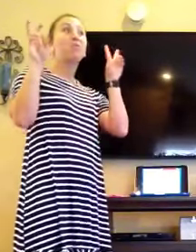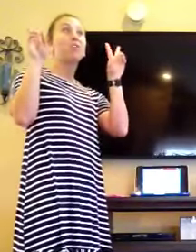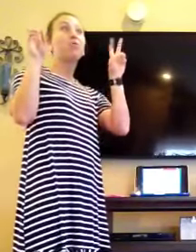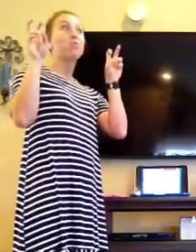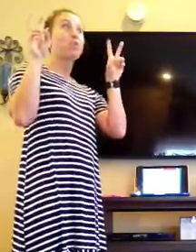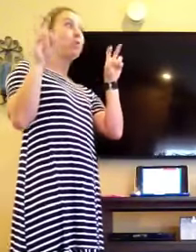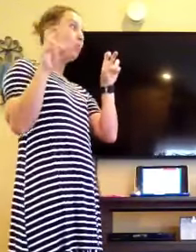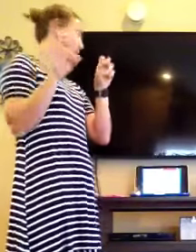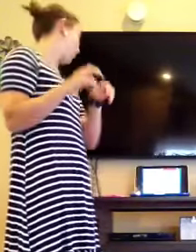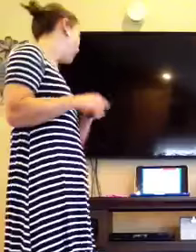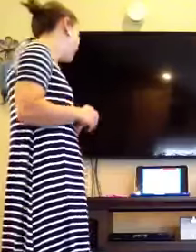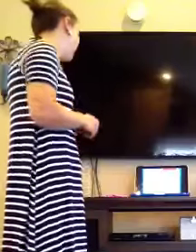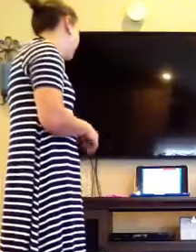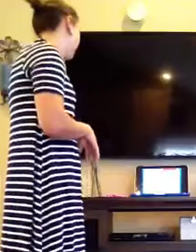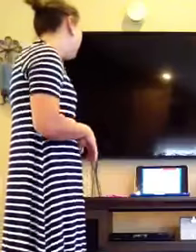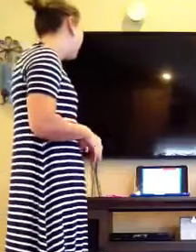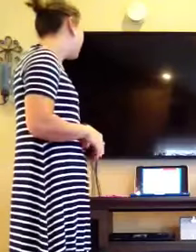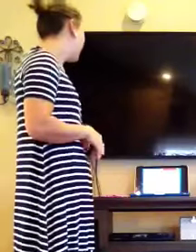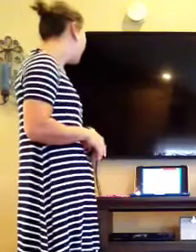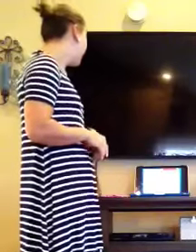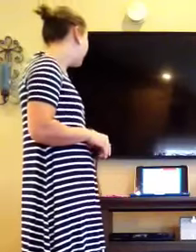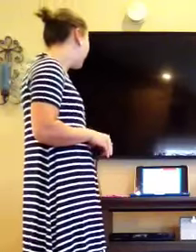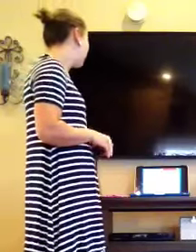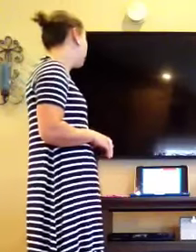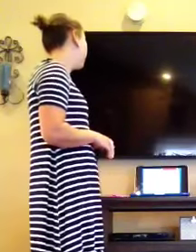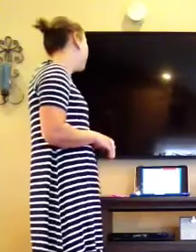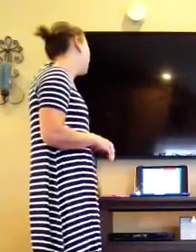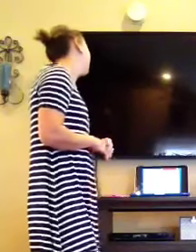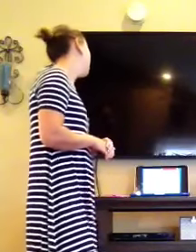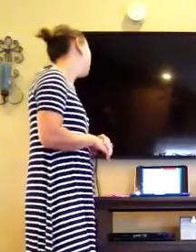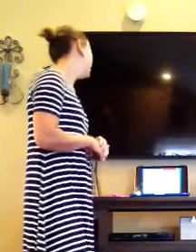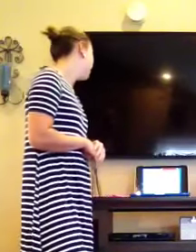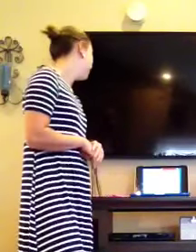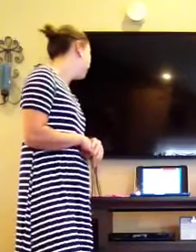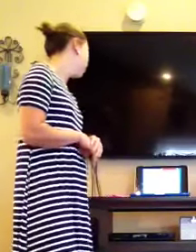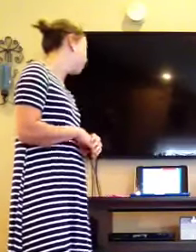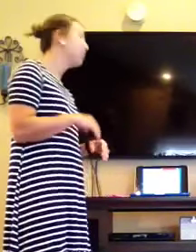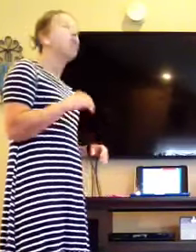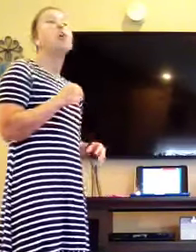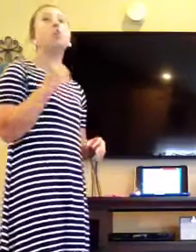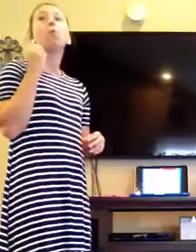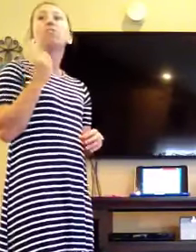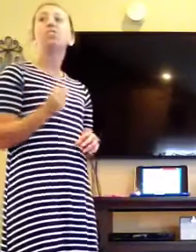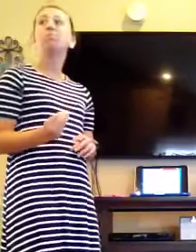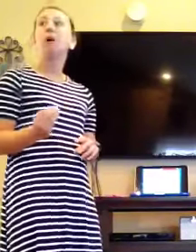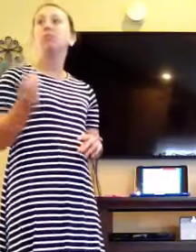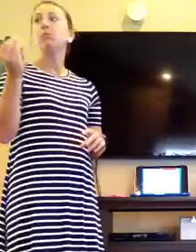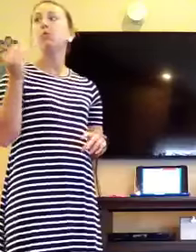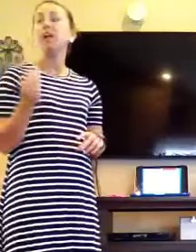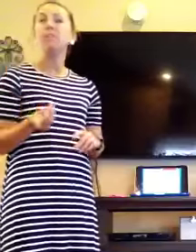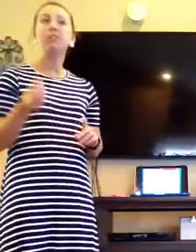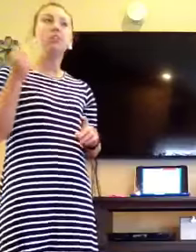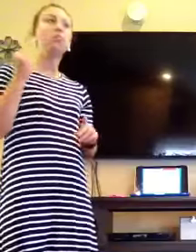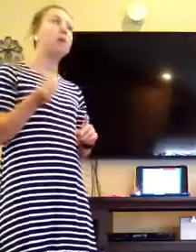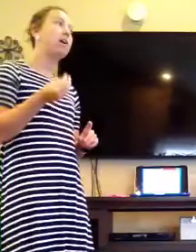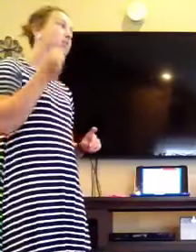the real world by creating a classroom of lifelong independent learners who are responsible and build